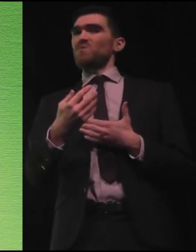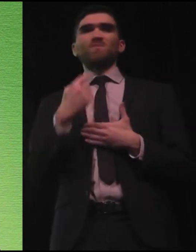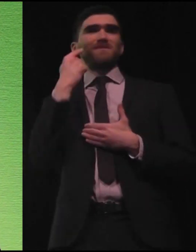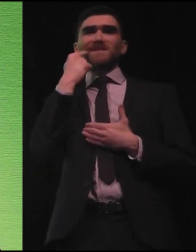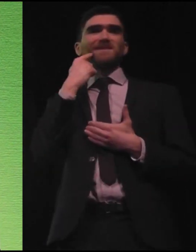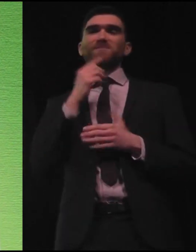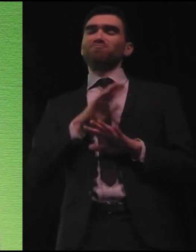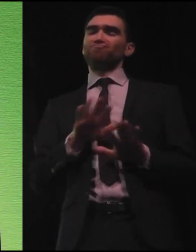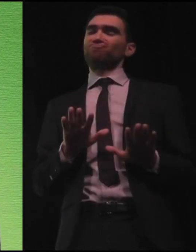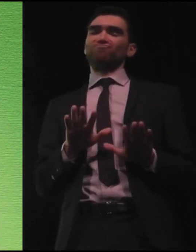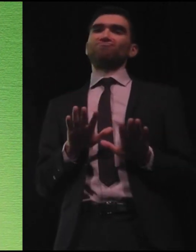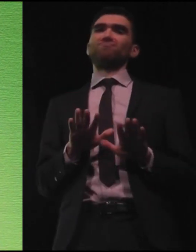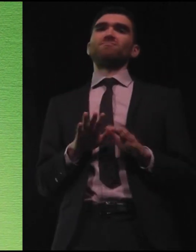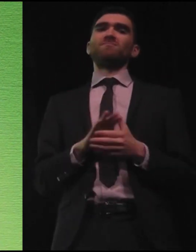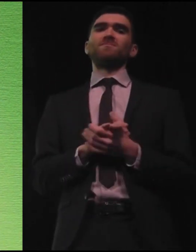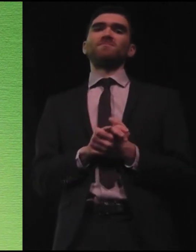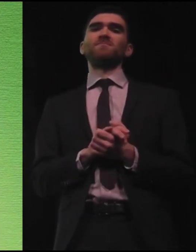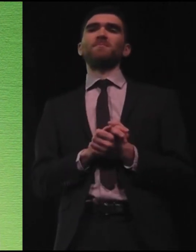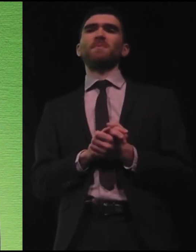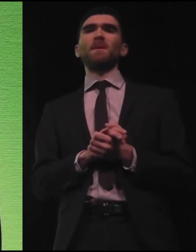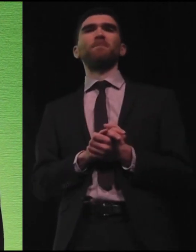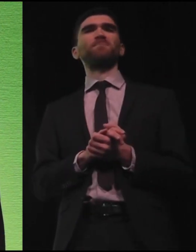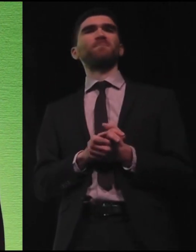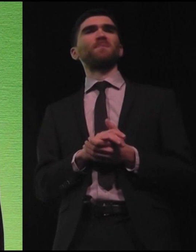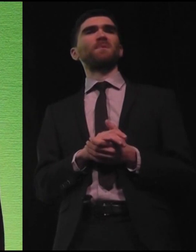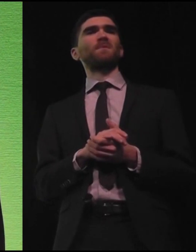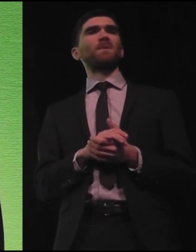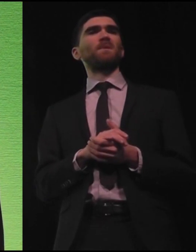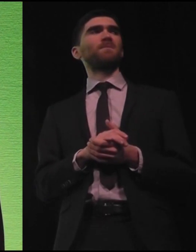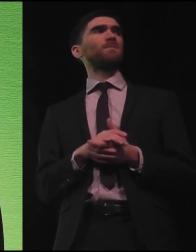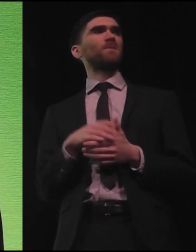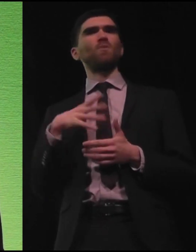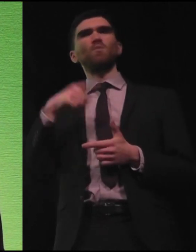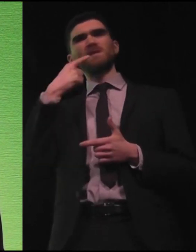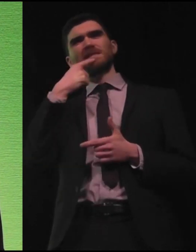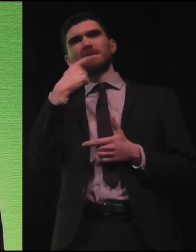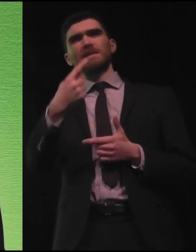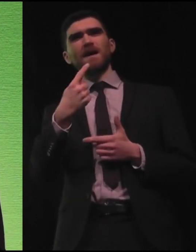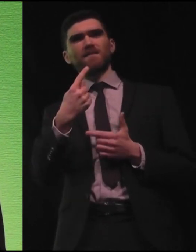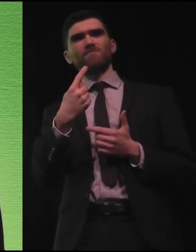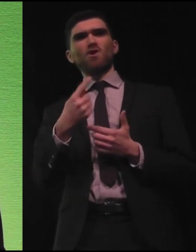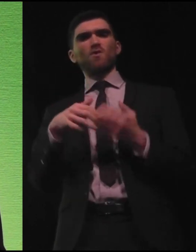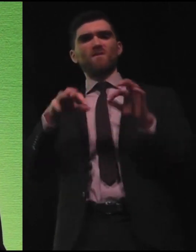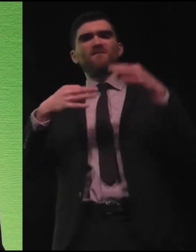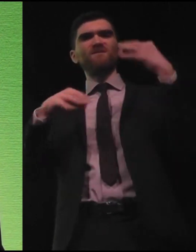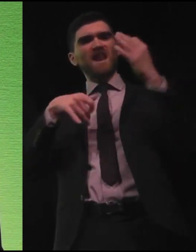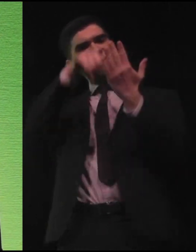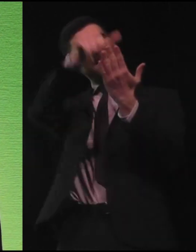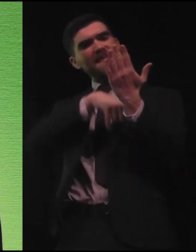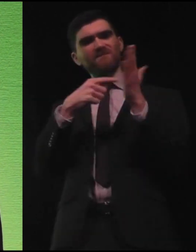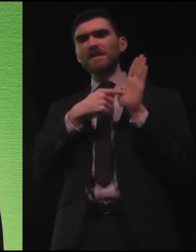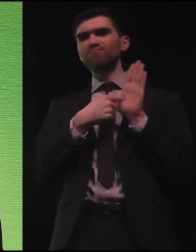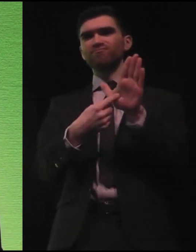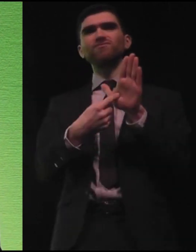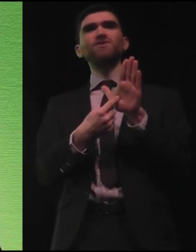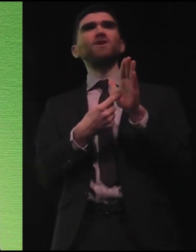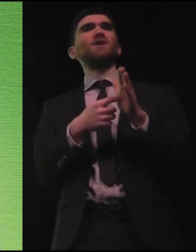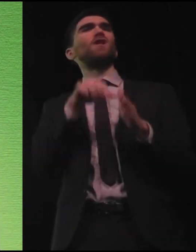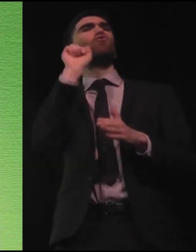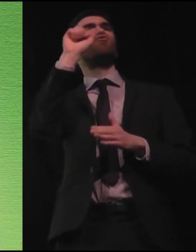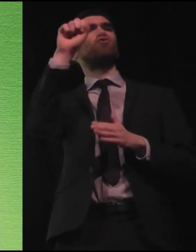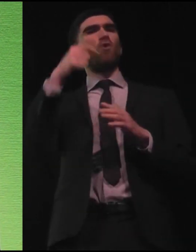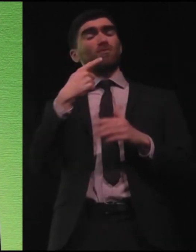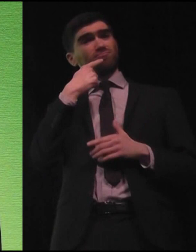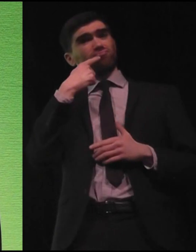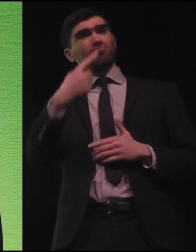on every flyer, a message to be heard on every door on which we knock, let it be this: that business